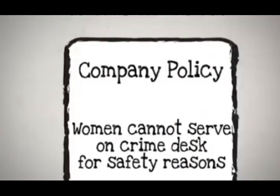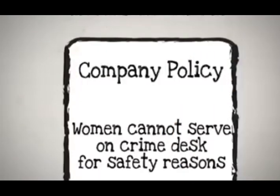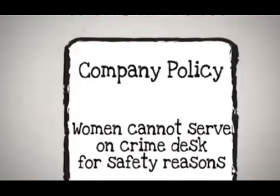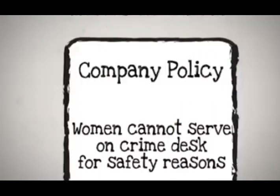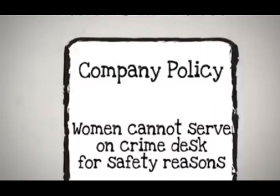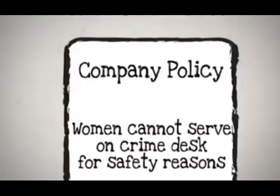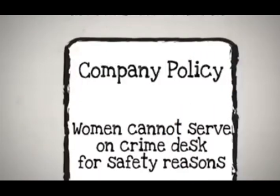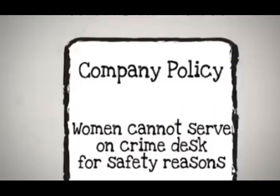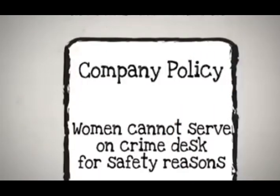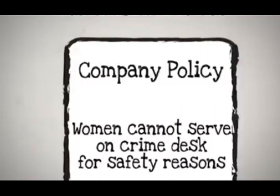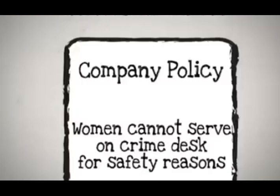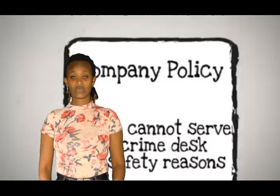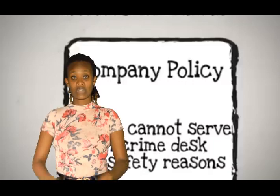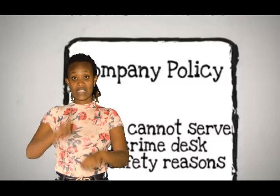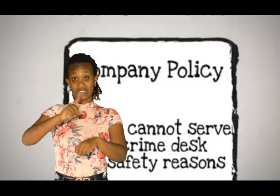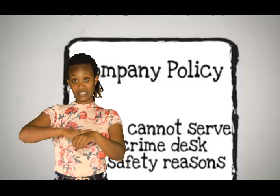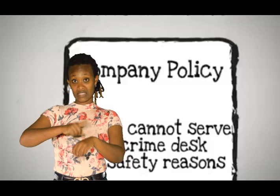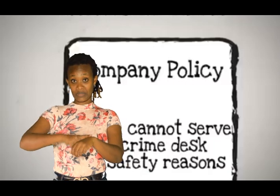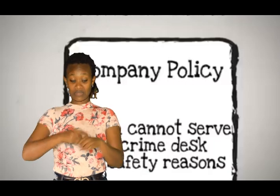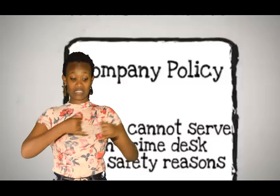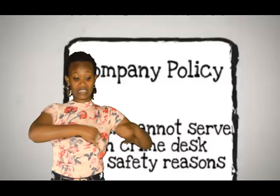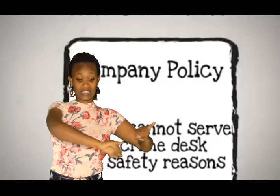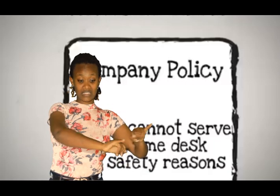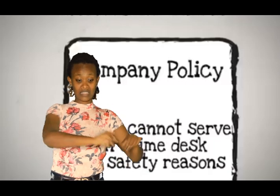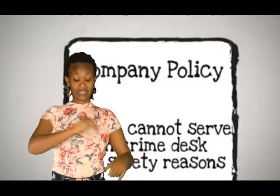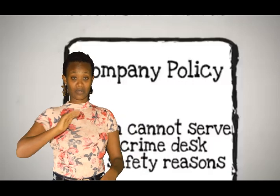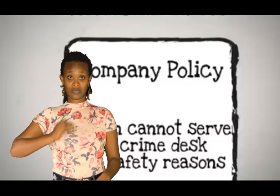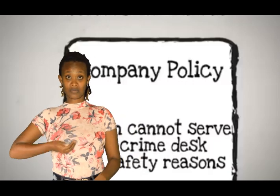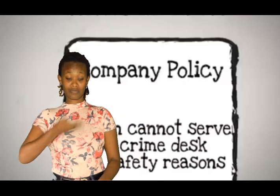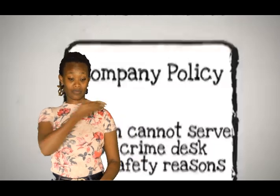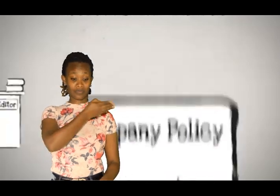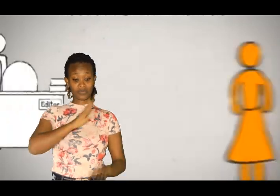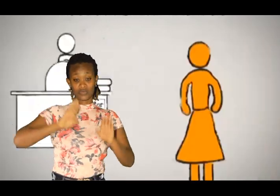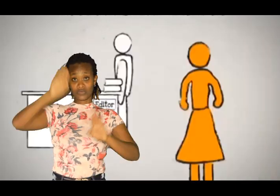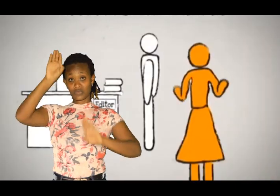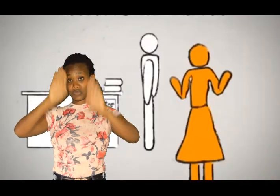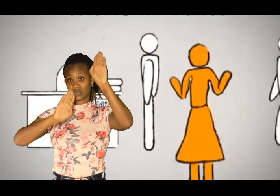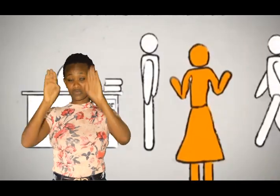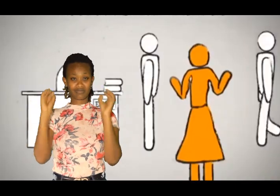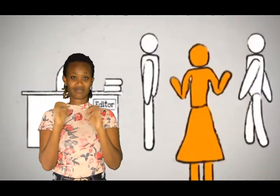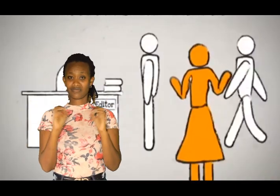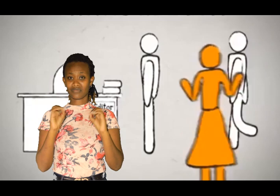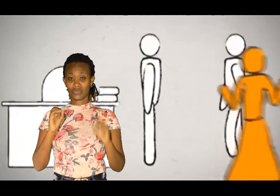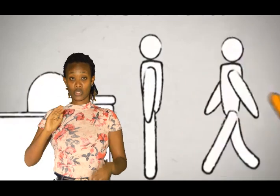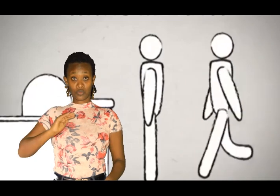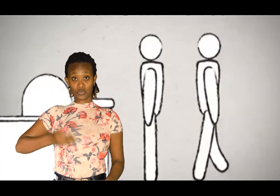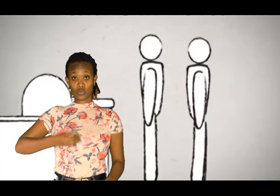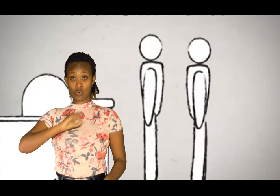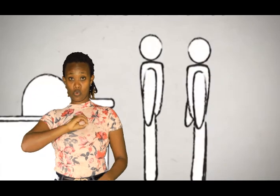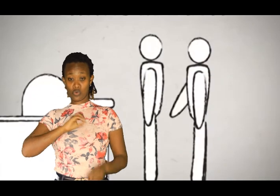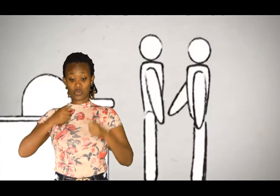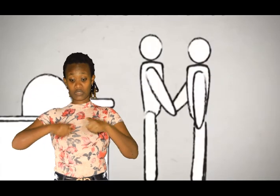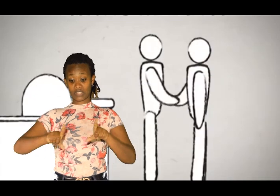During implementation, no women participated. It is found that women do not own farmlands in the